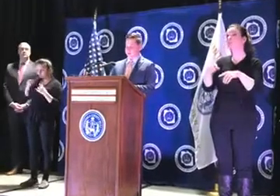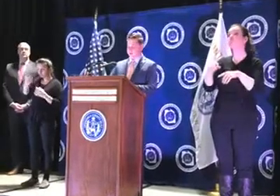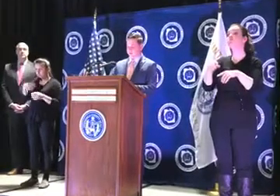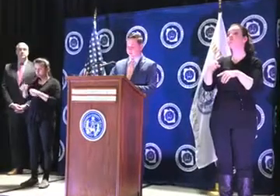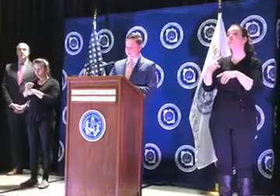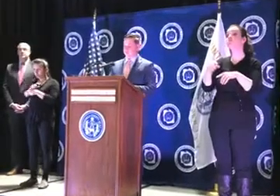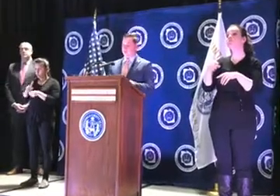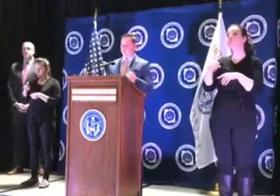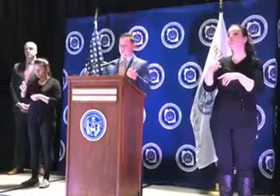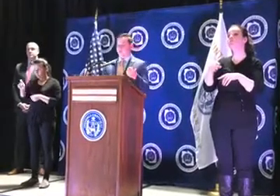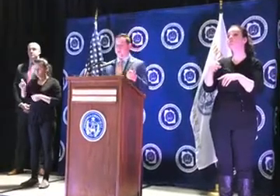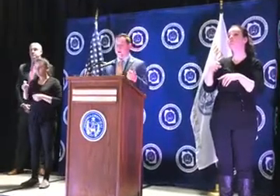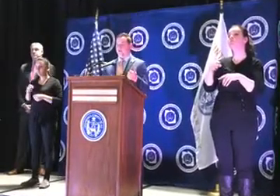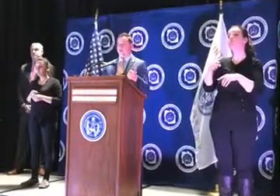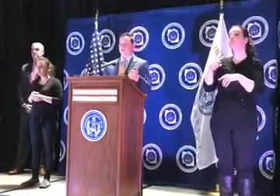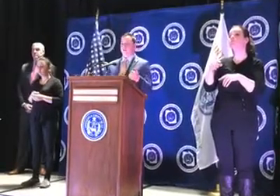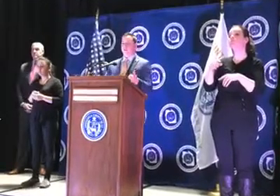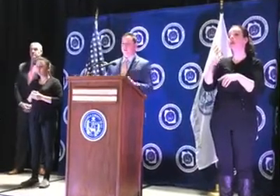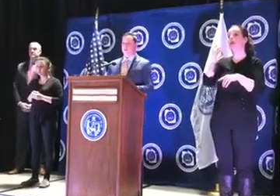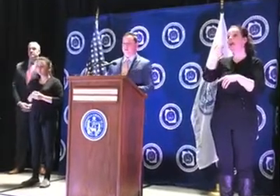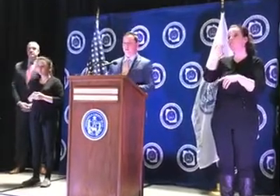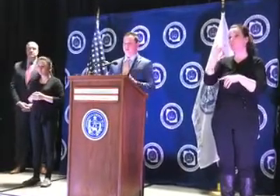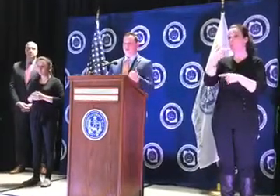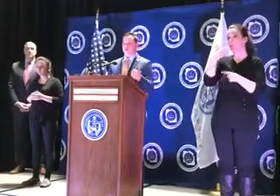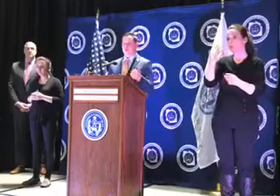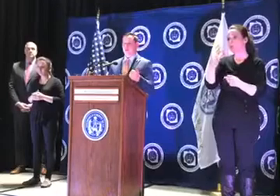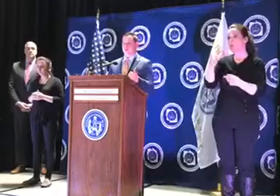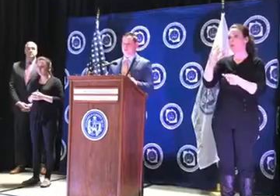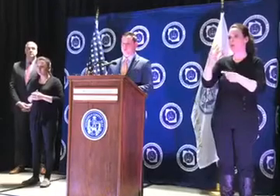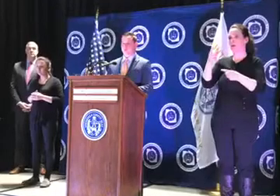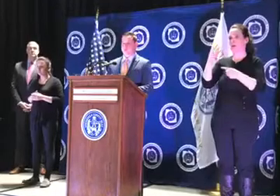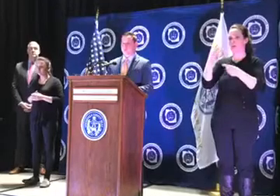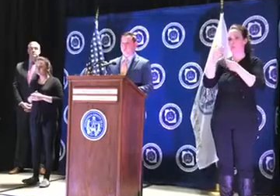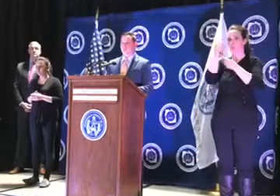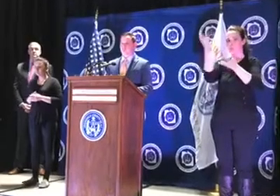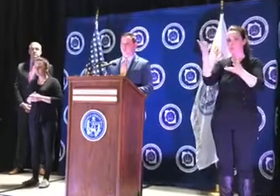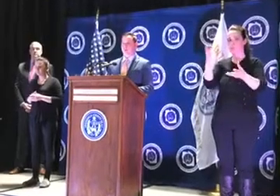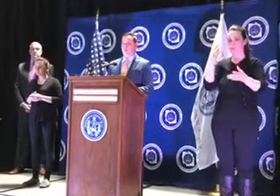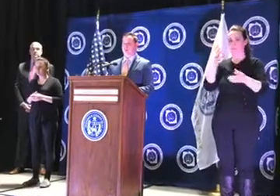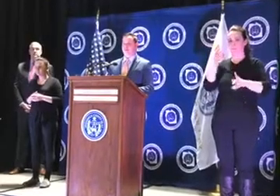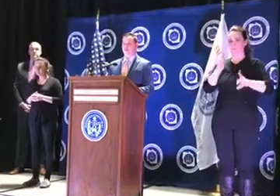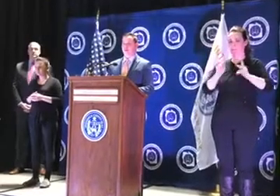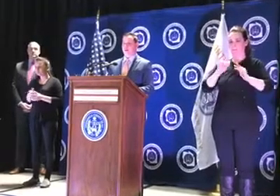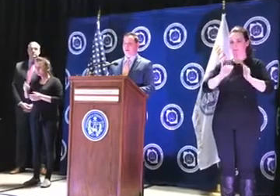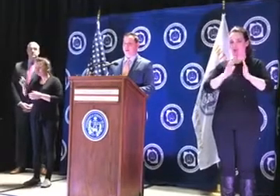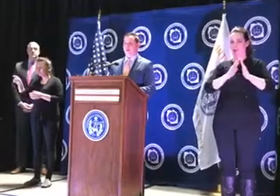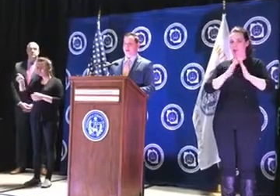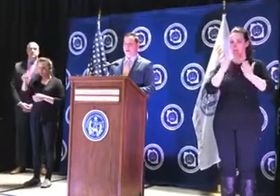that. It is two reasons. One, nobody's immune. And for parents who are trying to